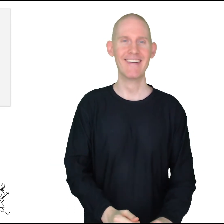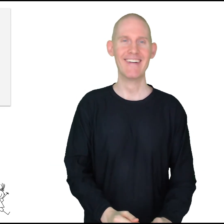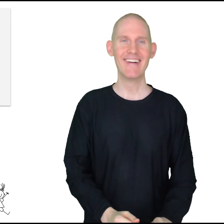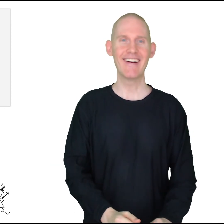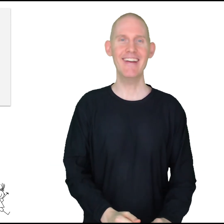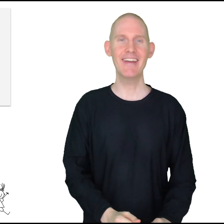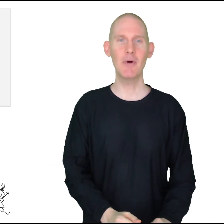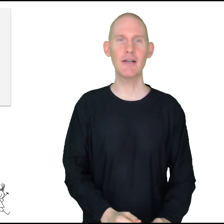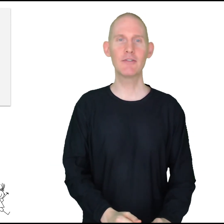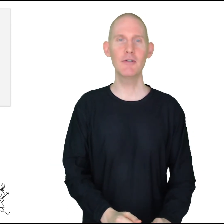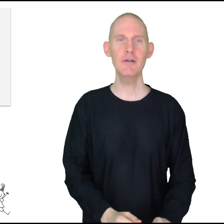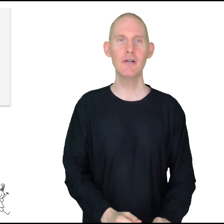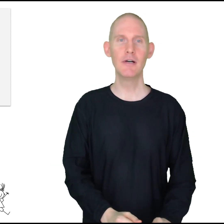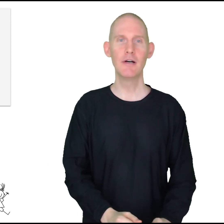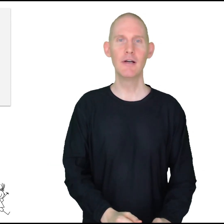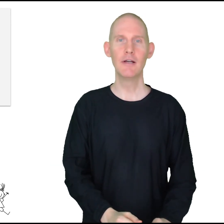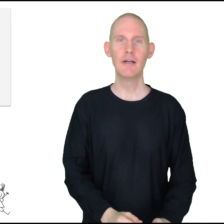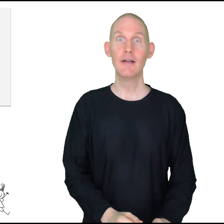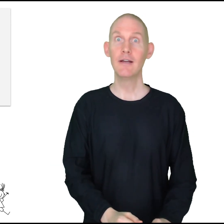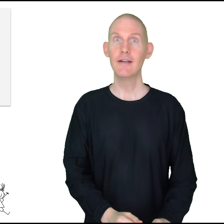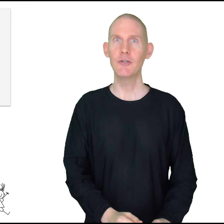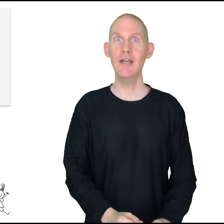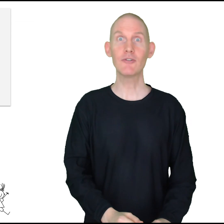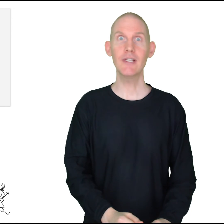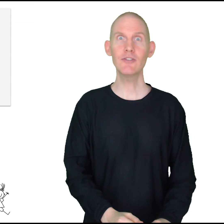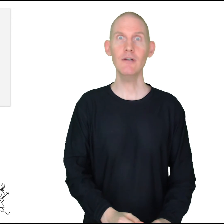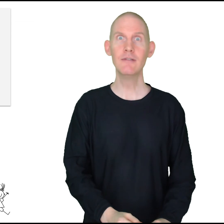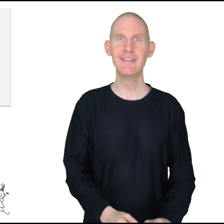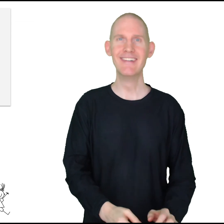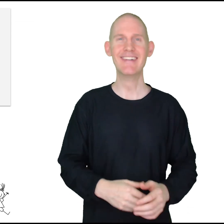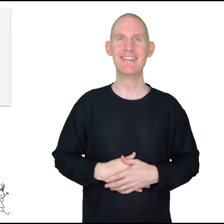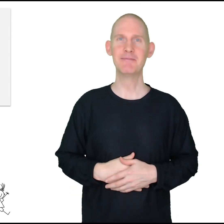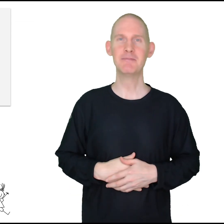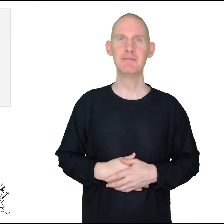All right, and back to, you hit your sister?